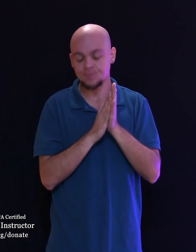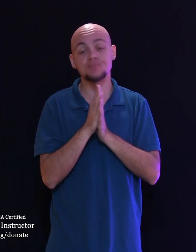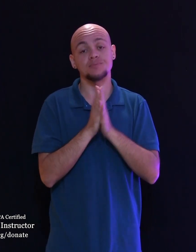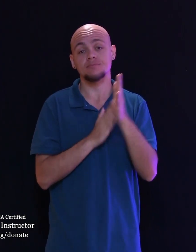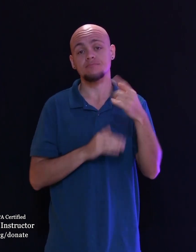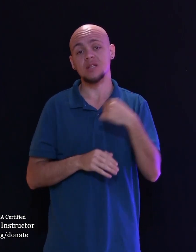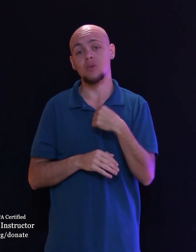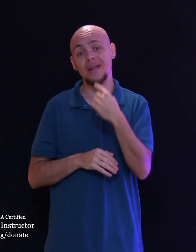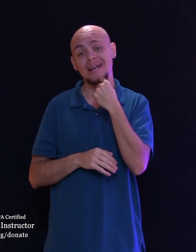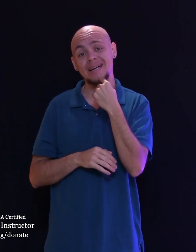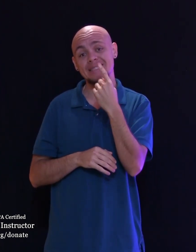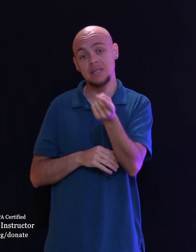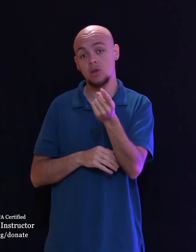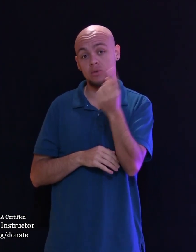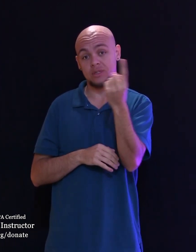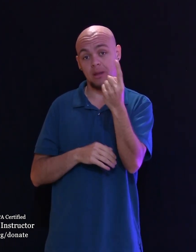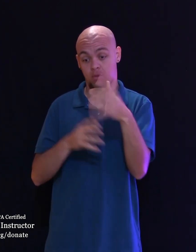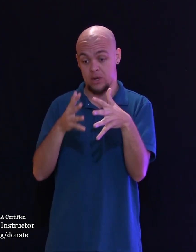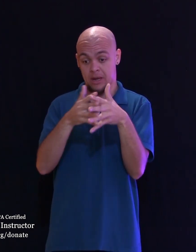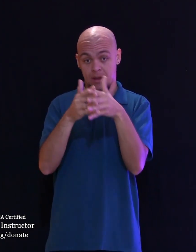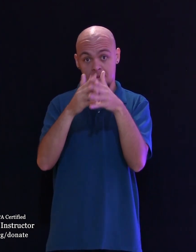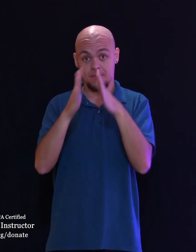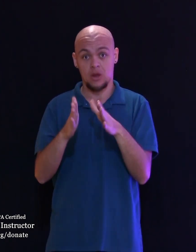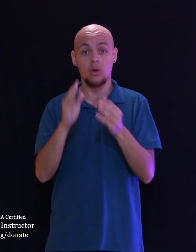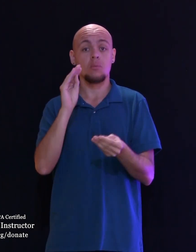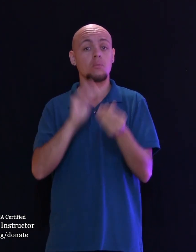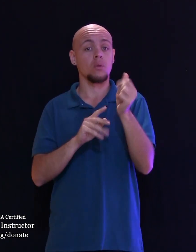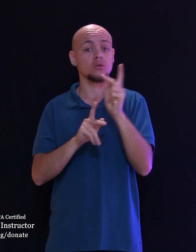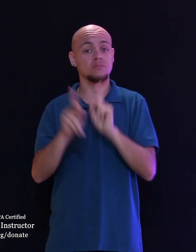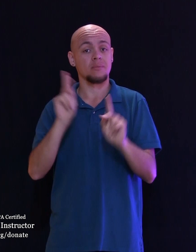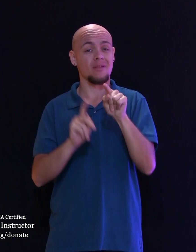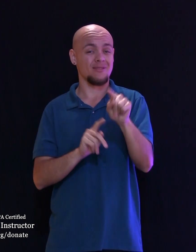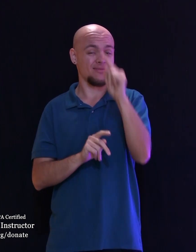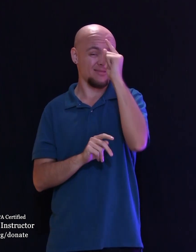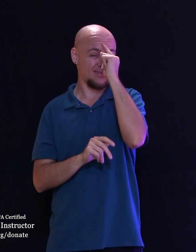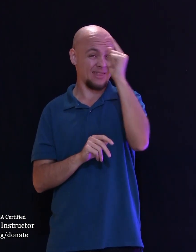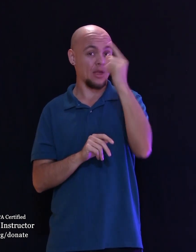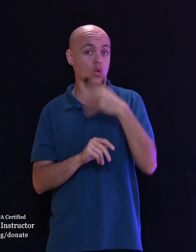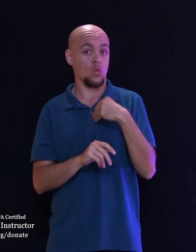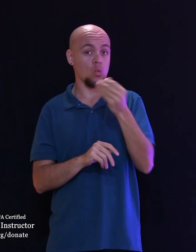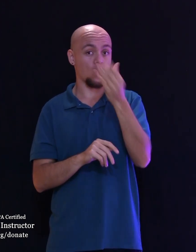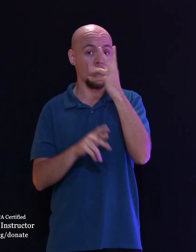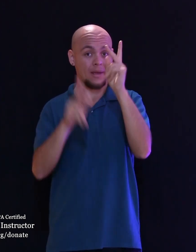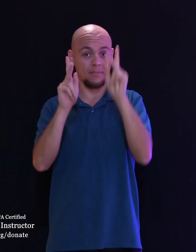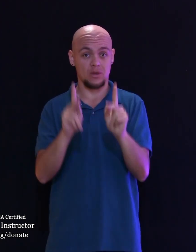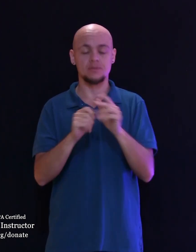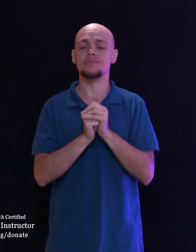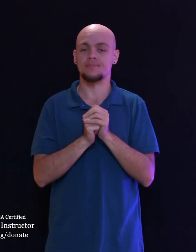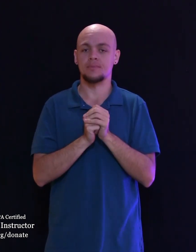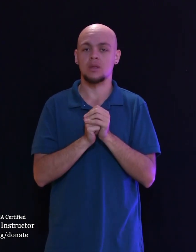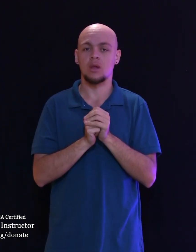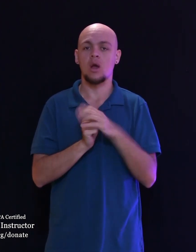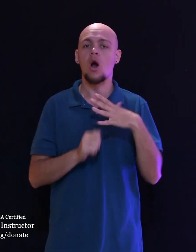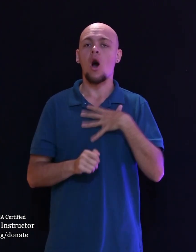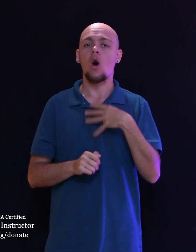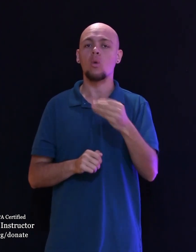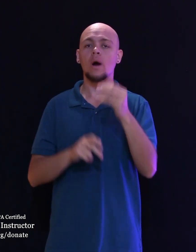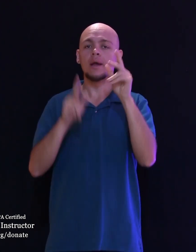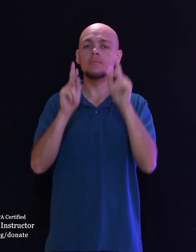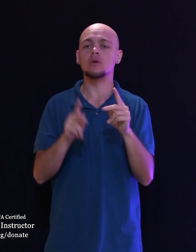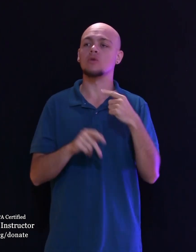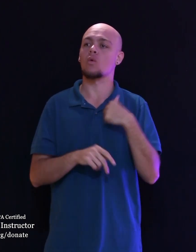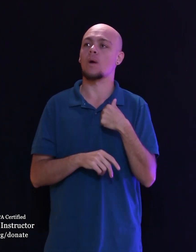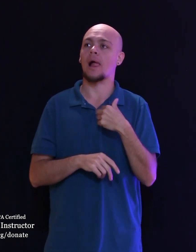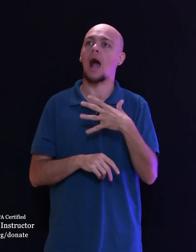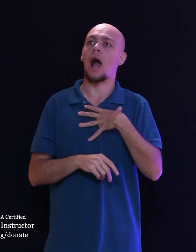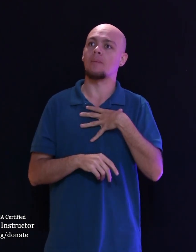When I say somebody is an American, most of you will think of a white person. You ever notice a white person has never had to say, oh,